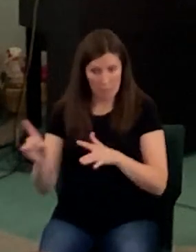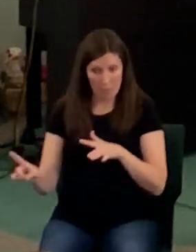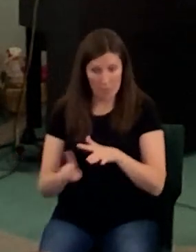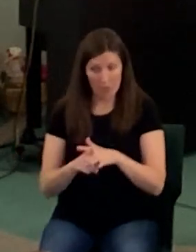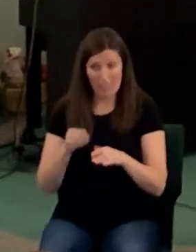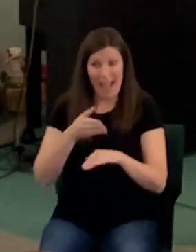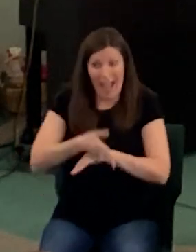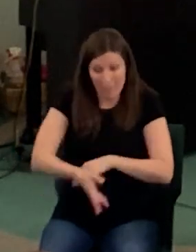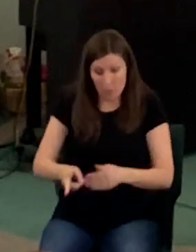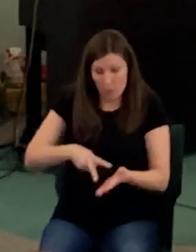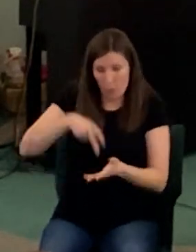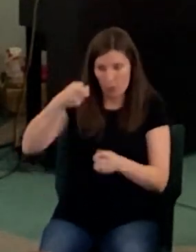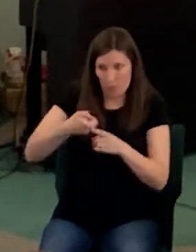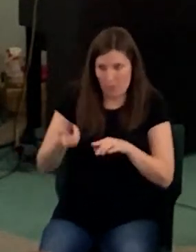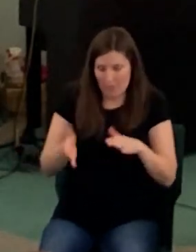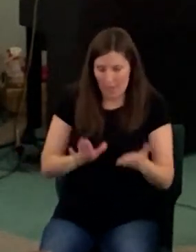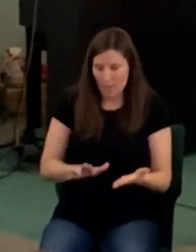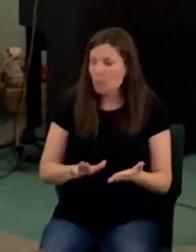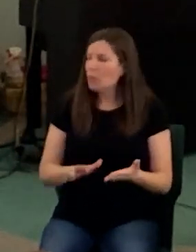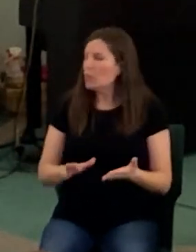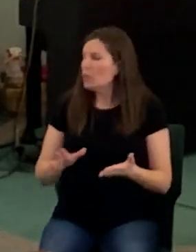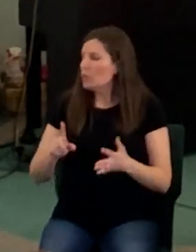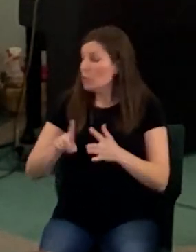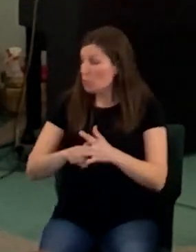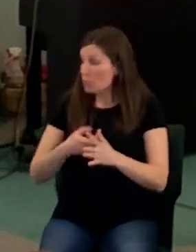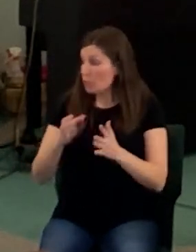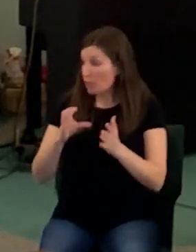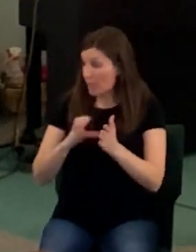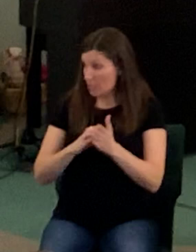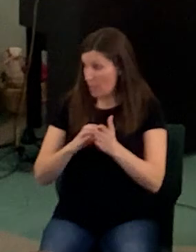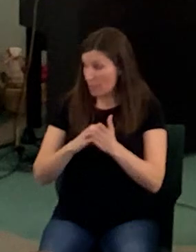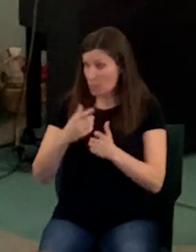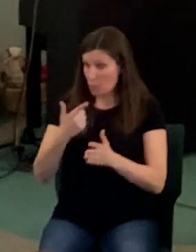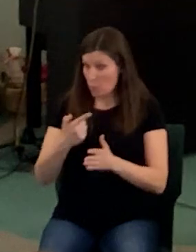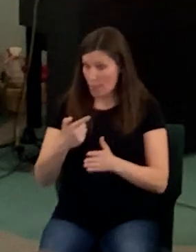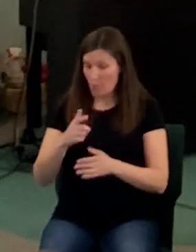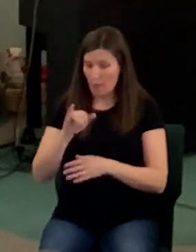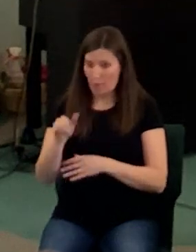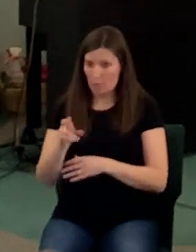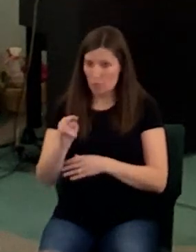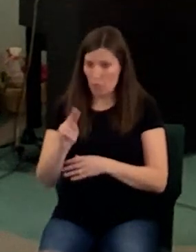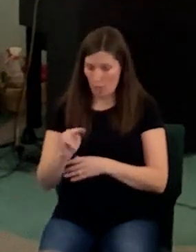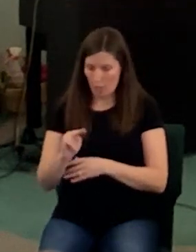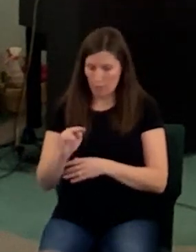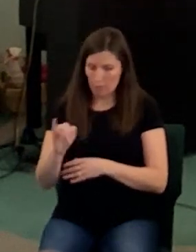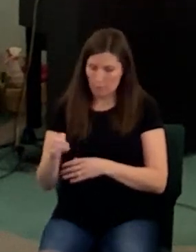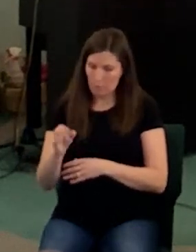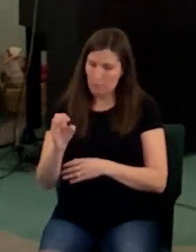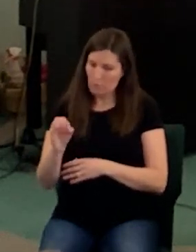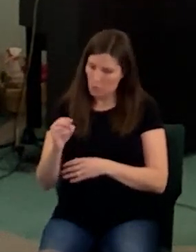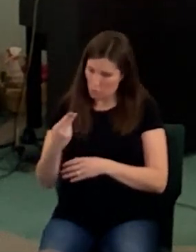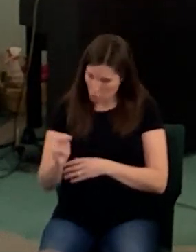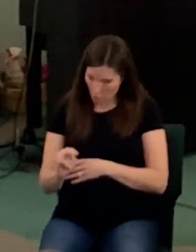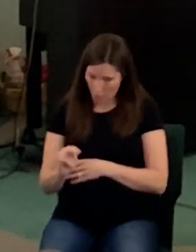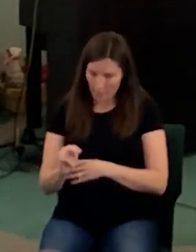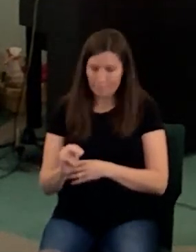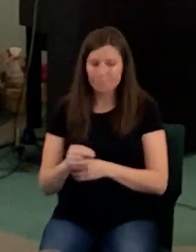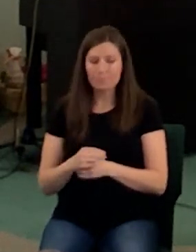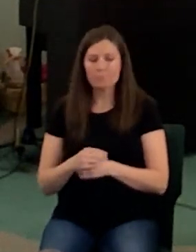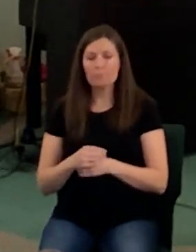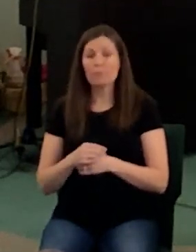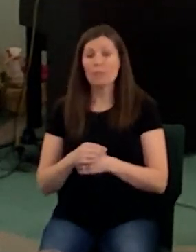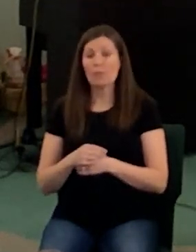dead. And we're starting chapter 21 of John, which is a conclusion chapter, or an epilogue to